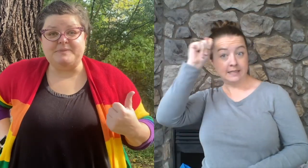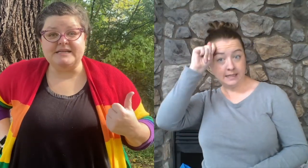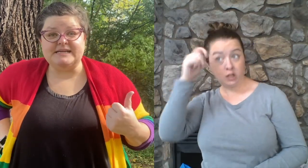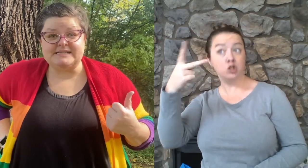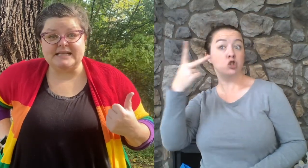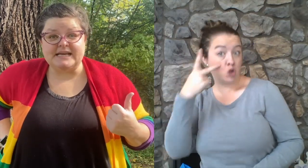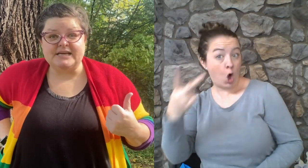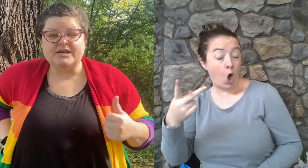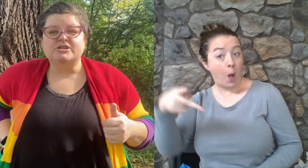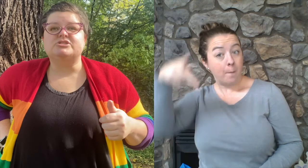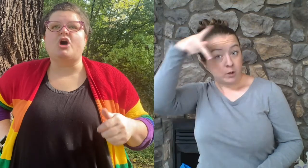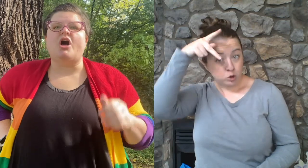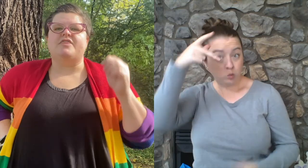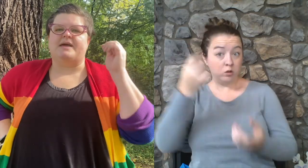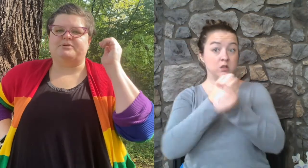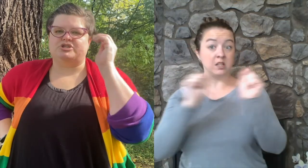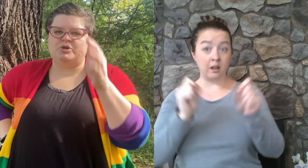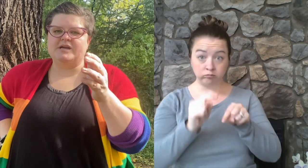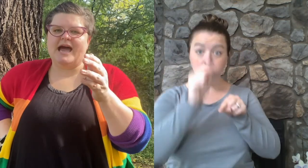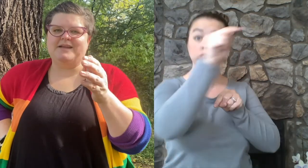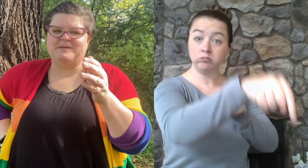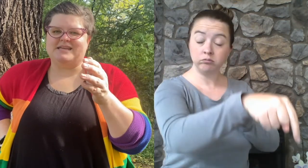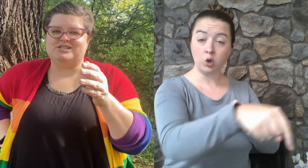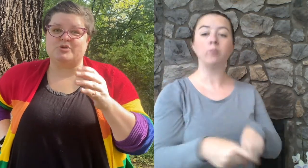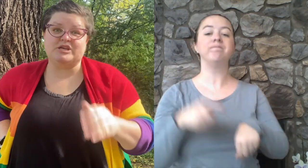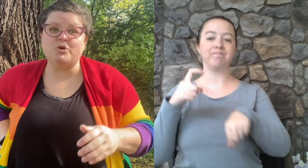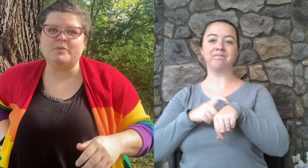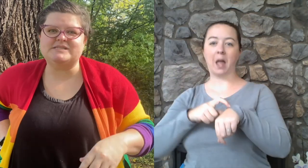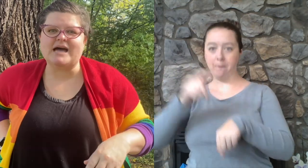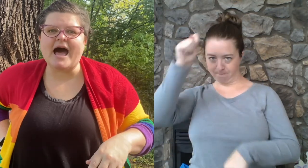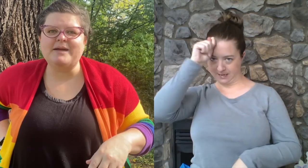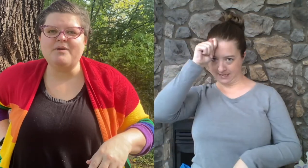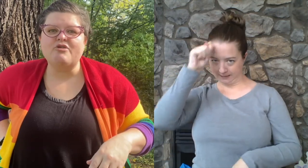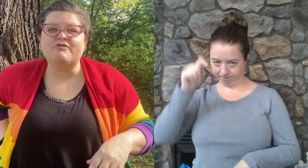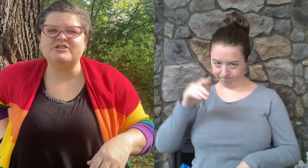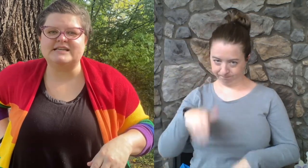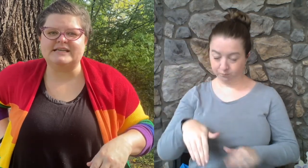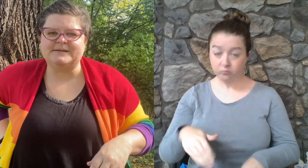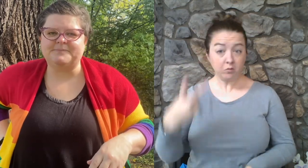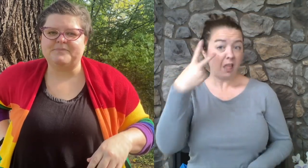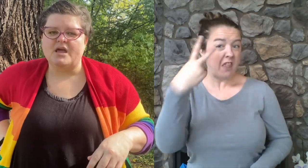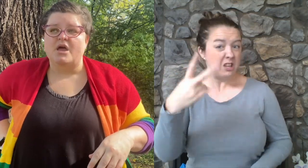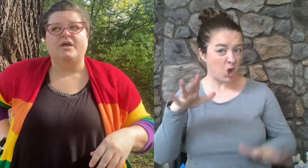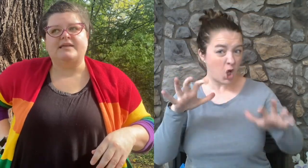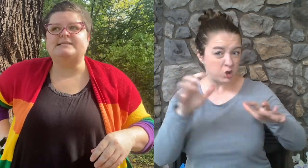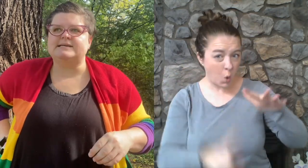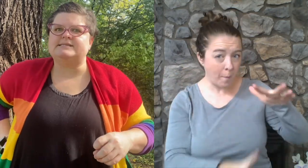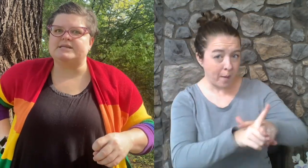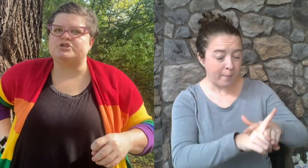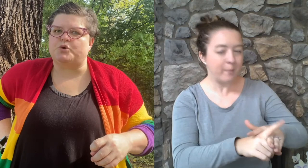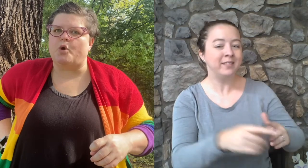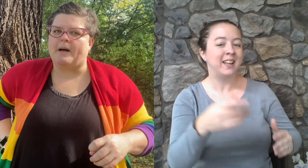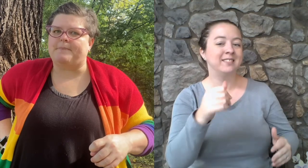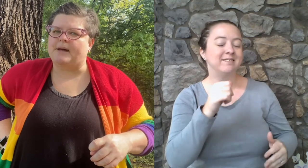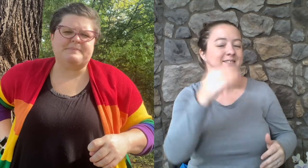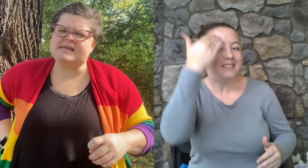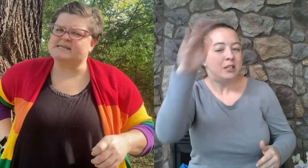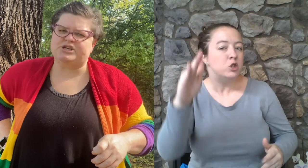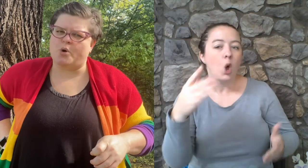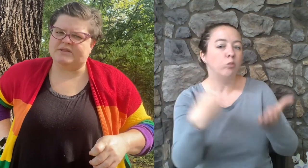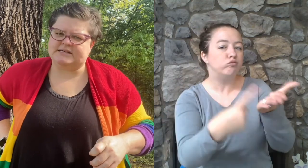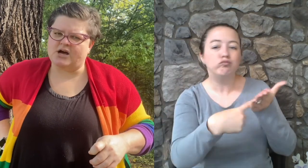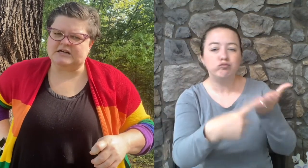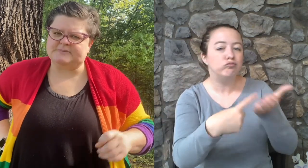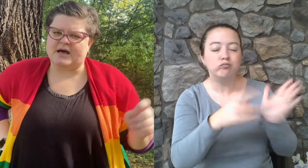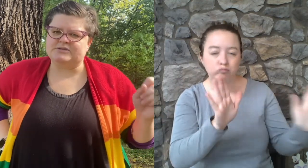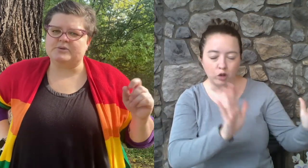side, Billy and Tilly, saw that Petunia had made it, so they knew it was time for Tilly. They did see the troll pop up, but they didn't know